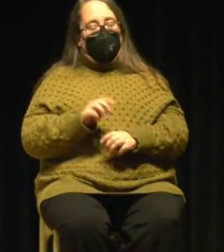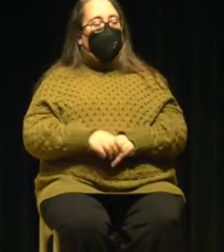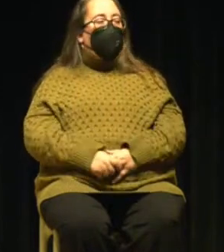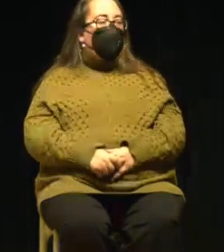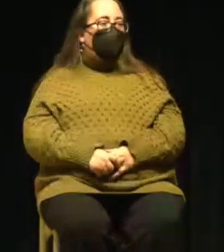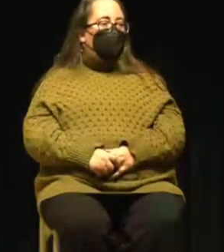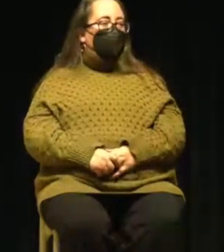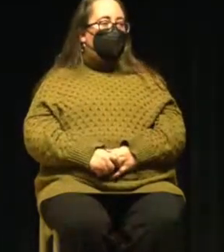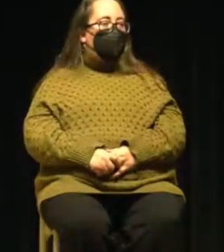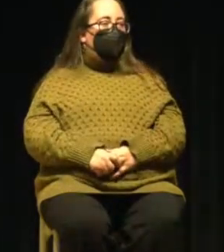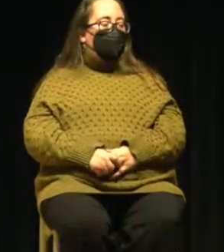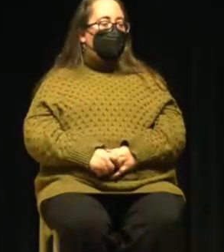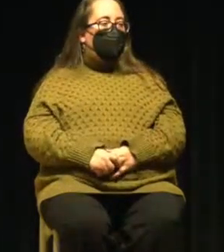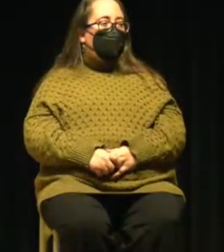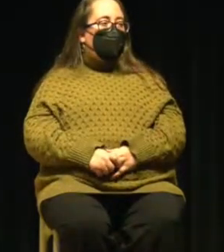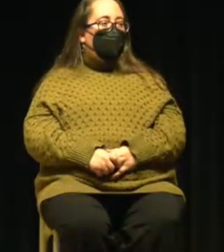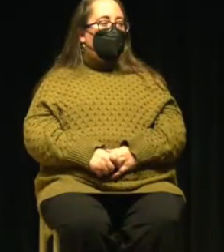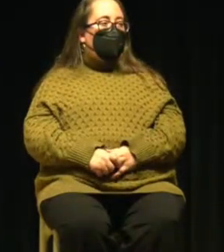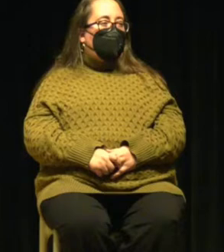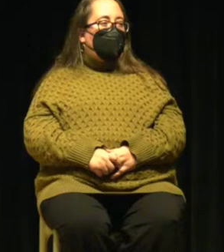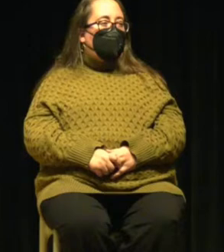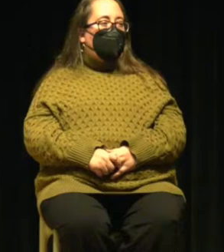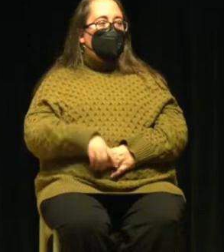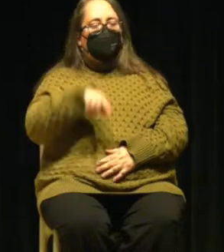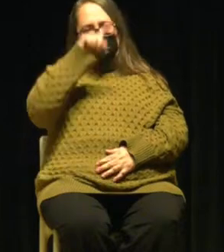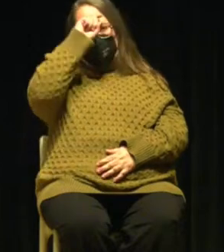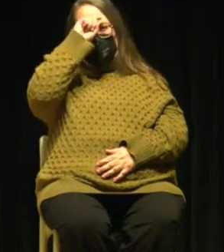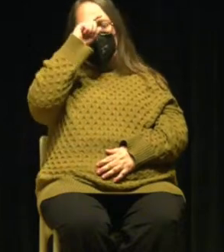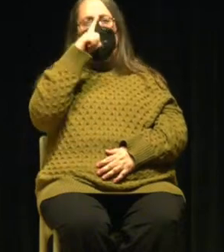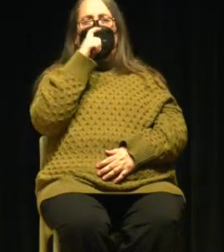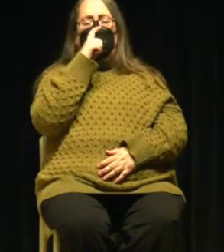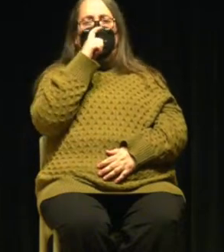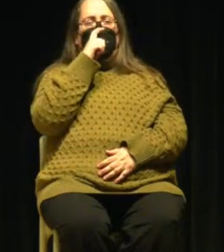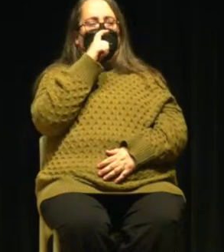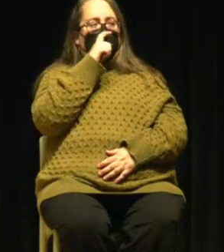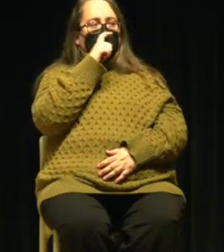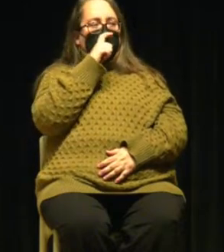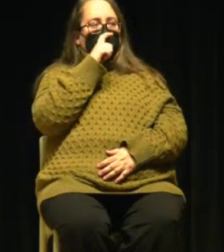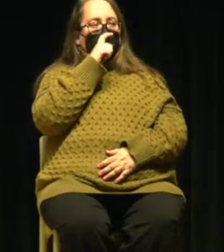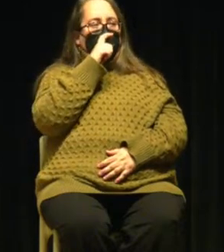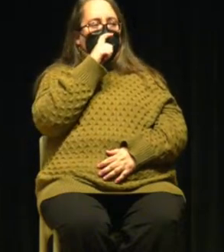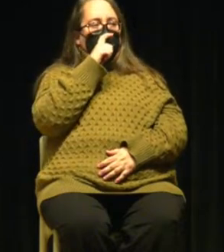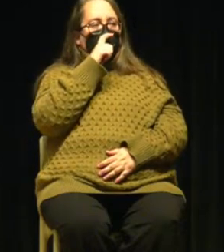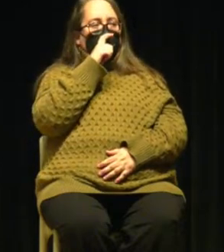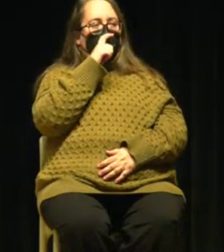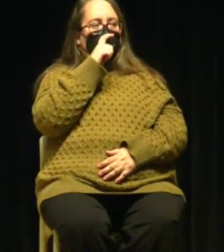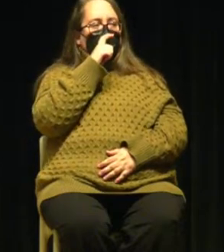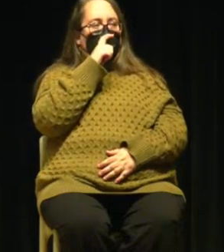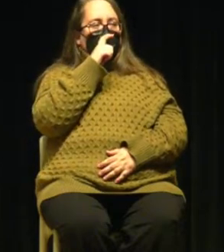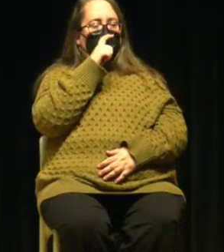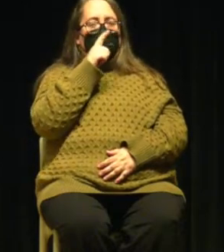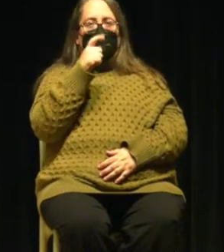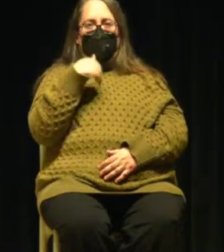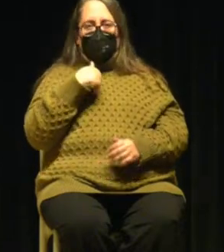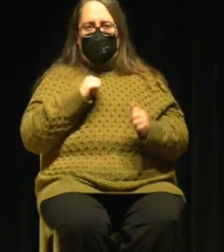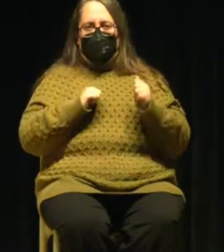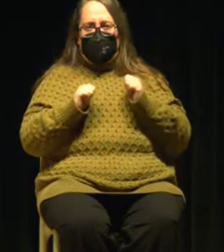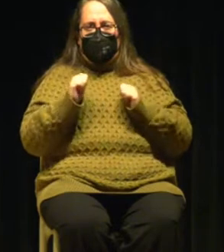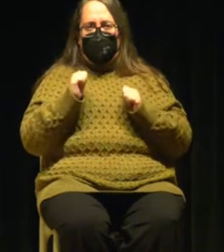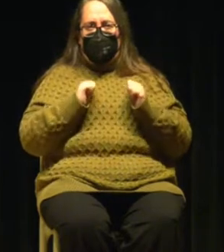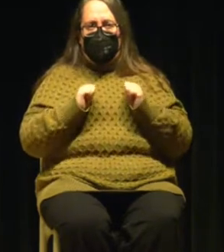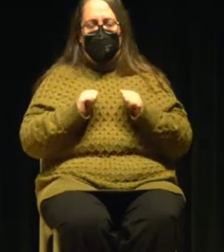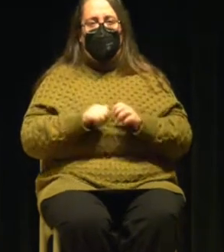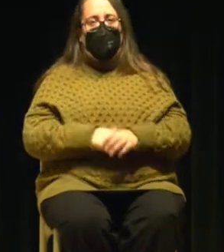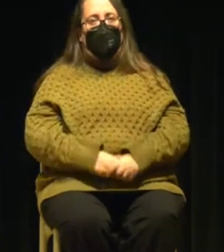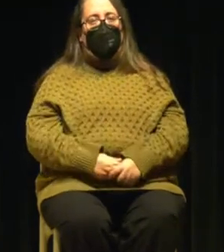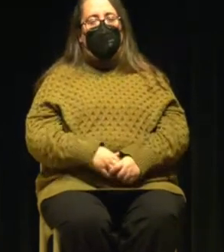just puzzled by who are these people. Well, you mentioned that you have a show,